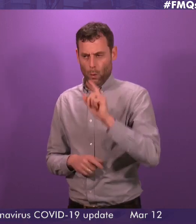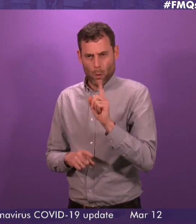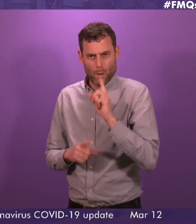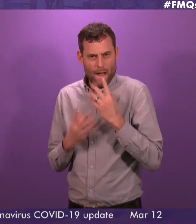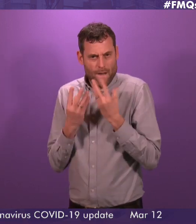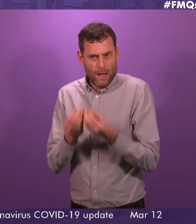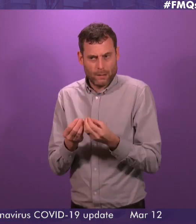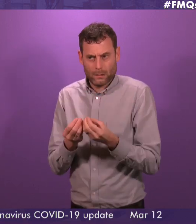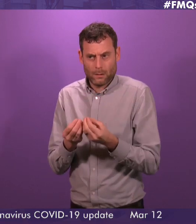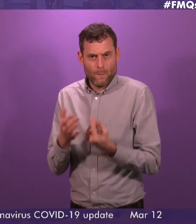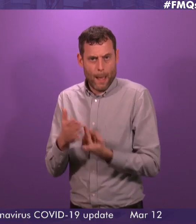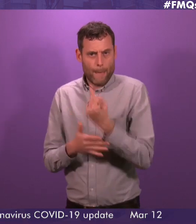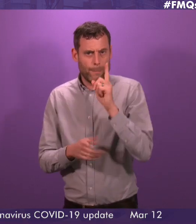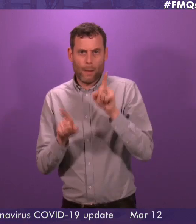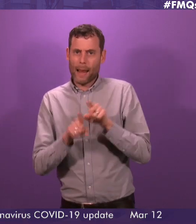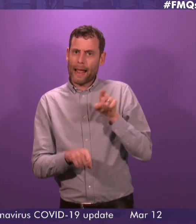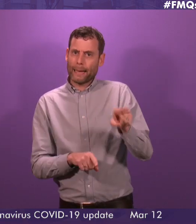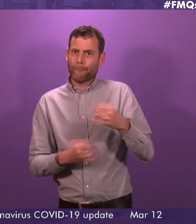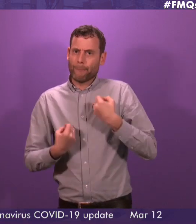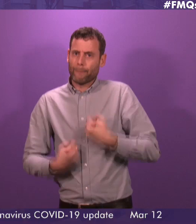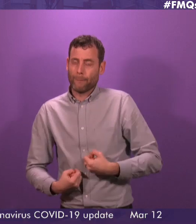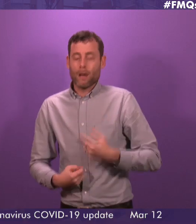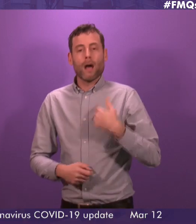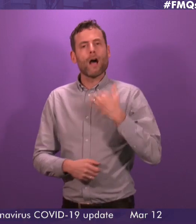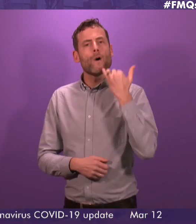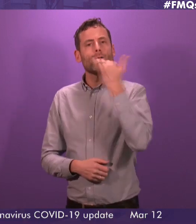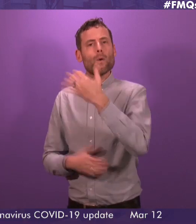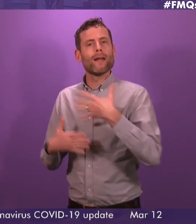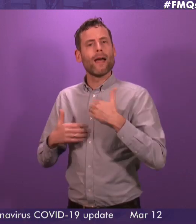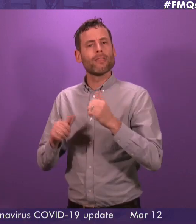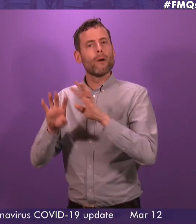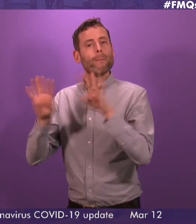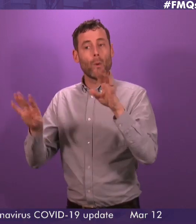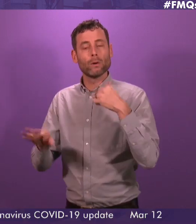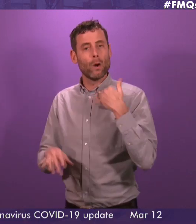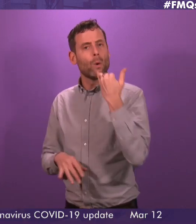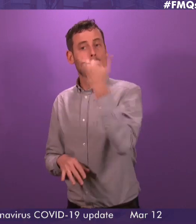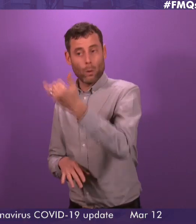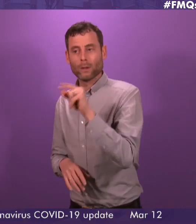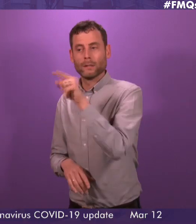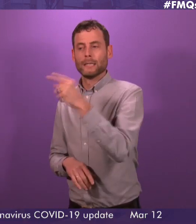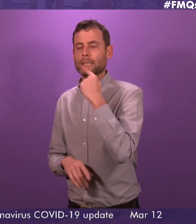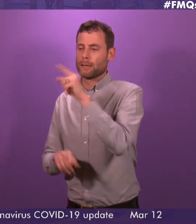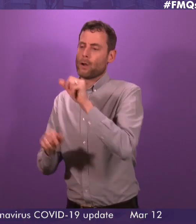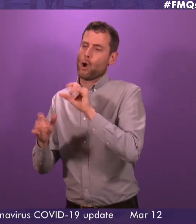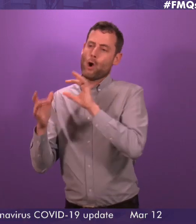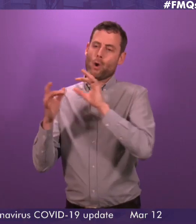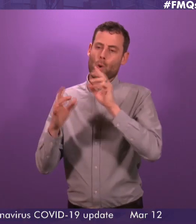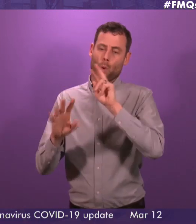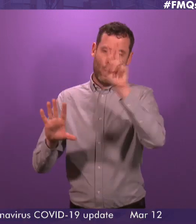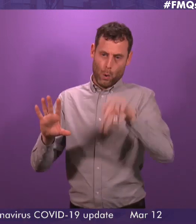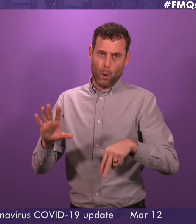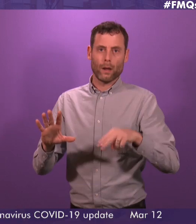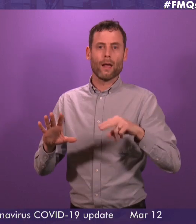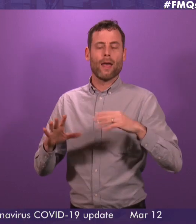place for people such as him. When I contacted the Health Board, they pointed me towards Health Protection Scotland website, but that